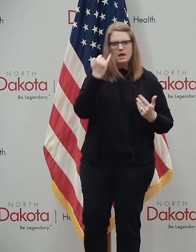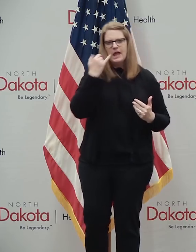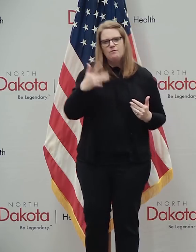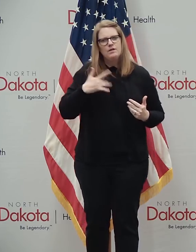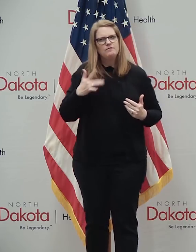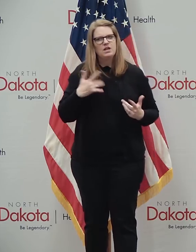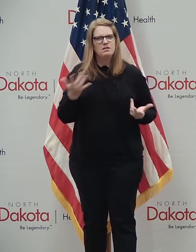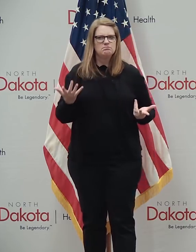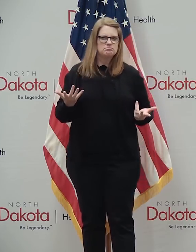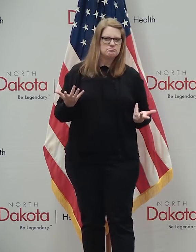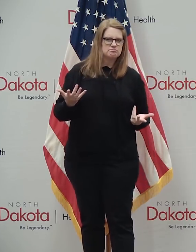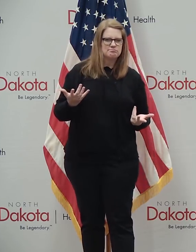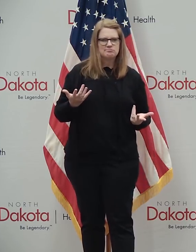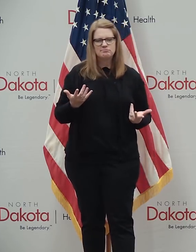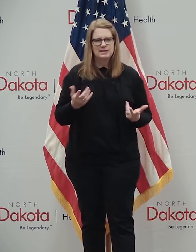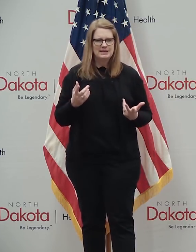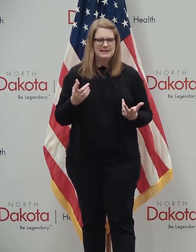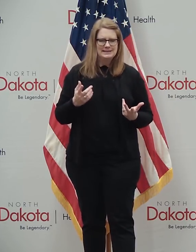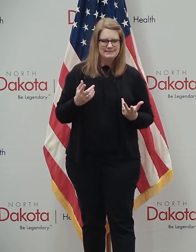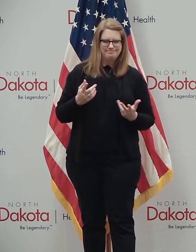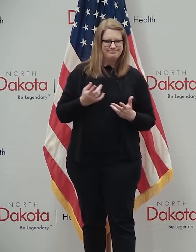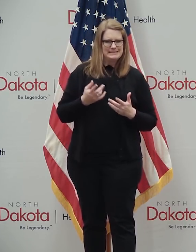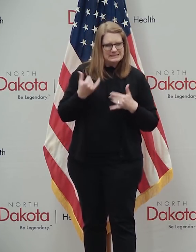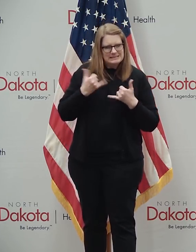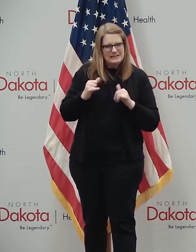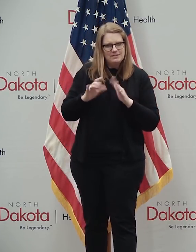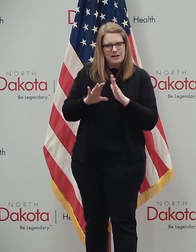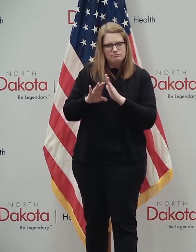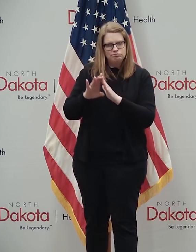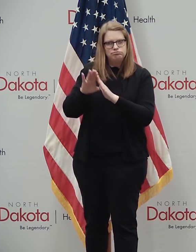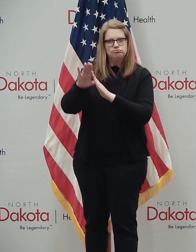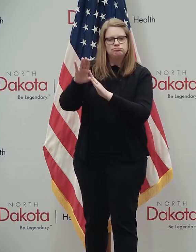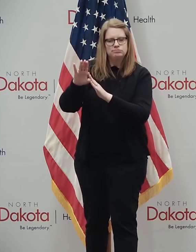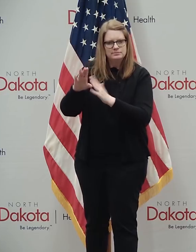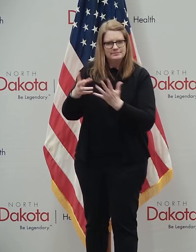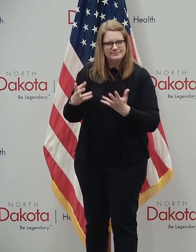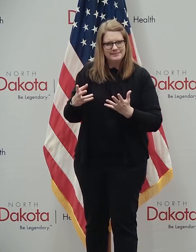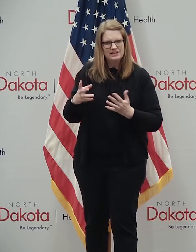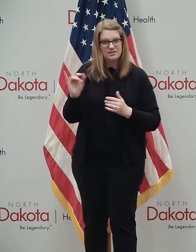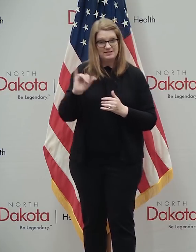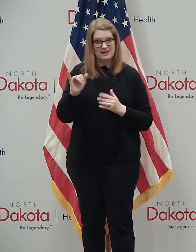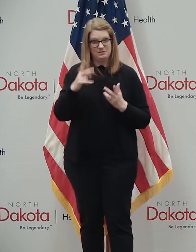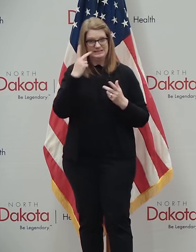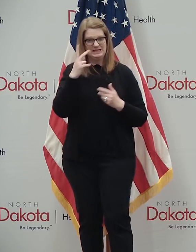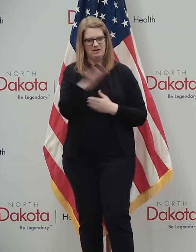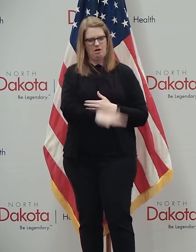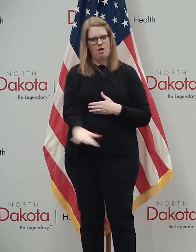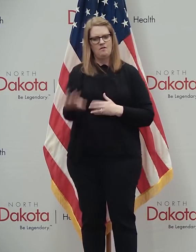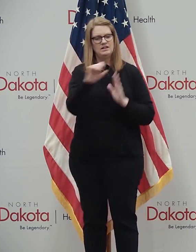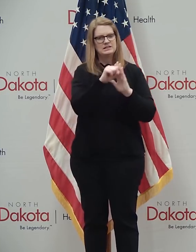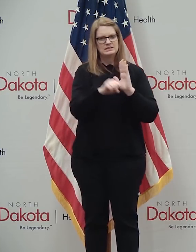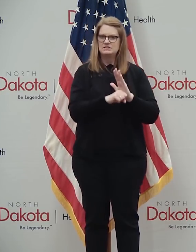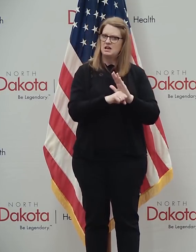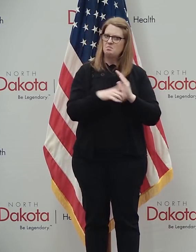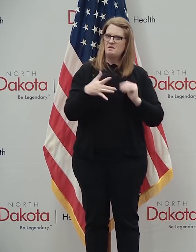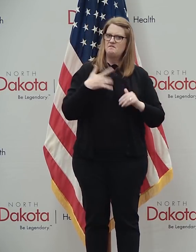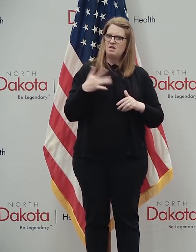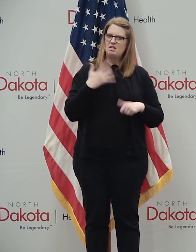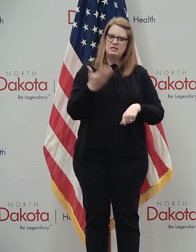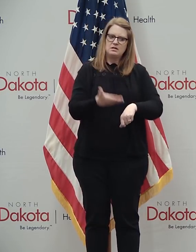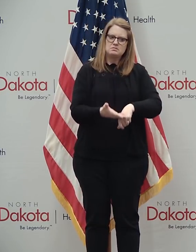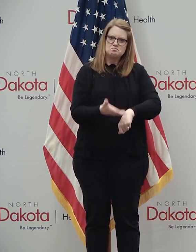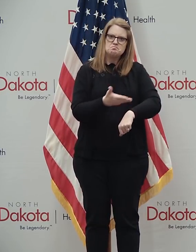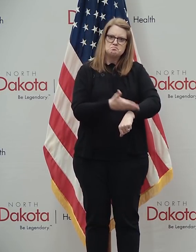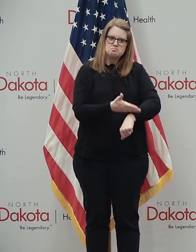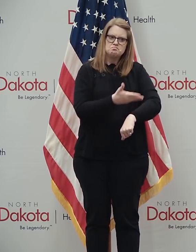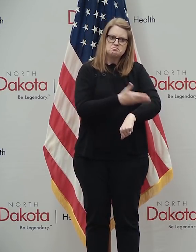of slowdown or arresting of this pandemic like we're seeing across the state. We're making great progress in a lot of places. We would like to